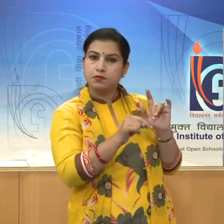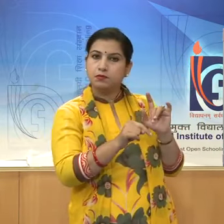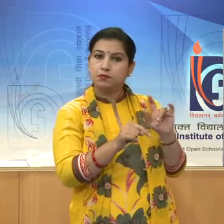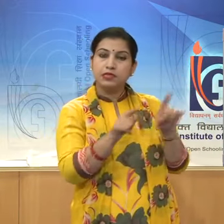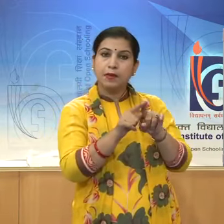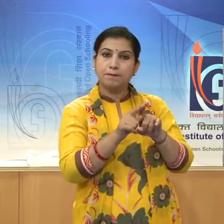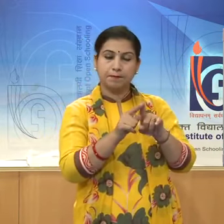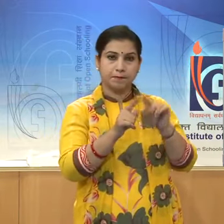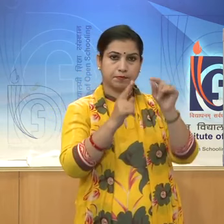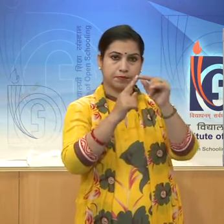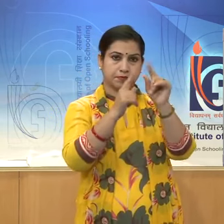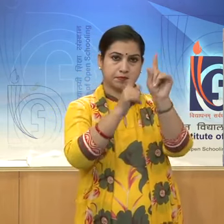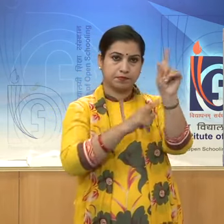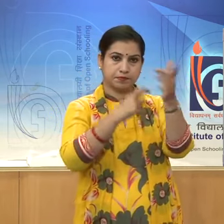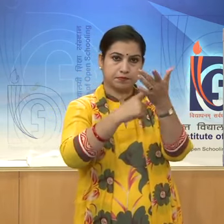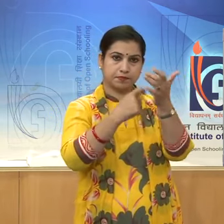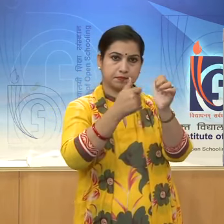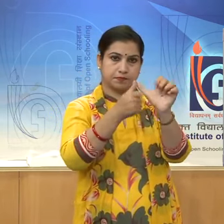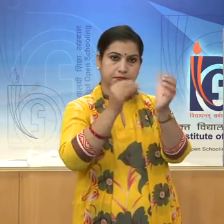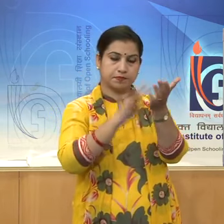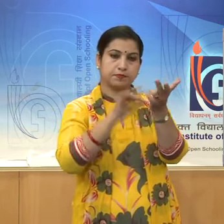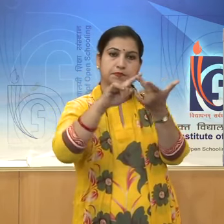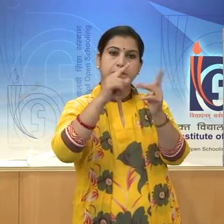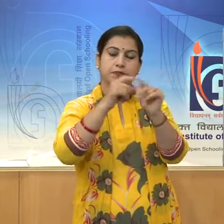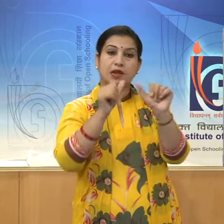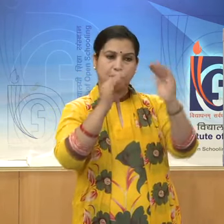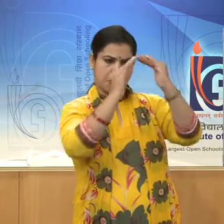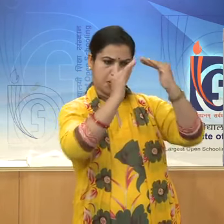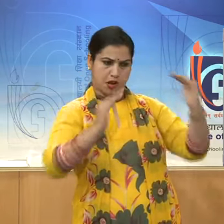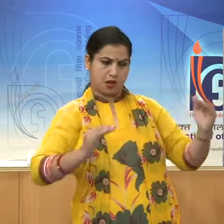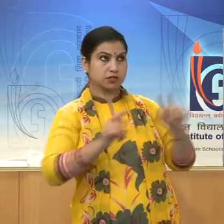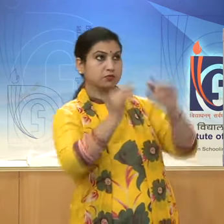is pyramidal in shape.